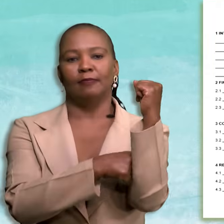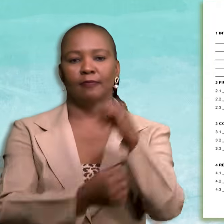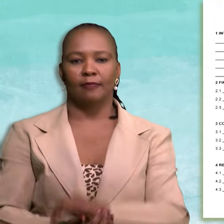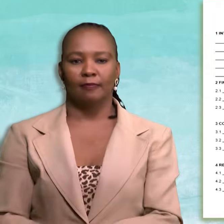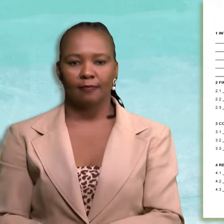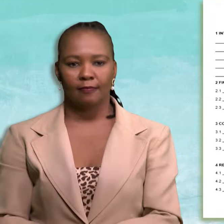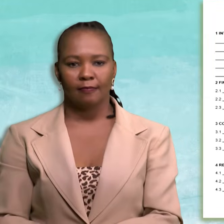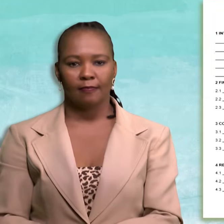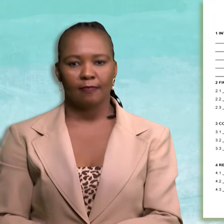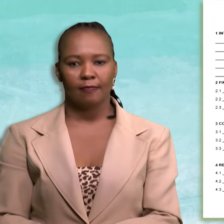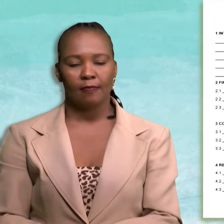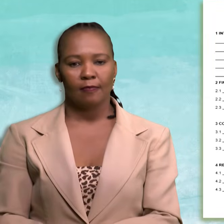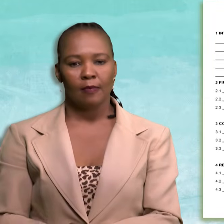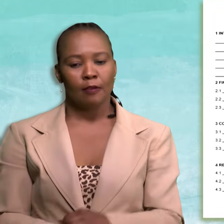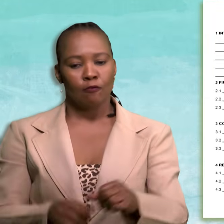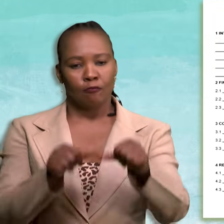certain structure.